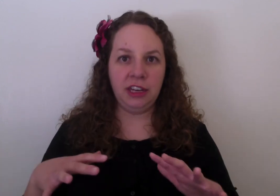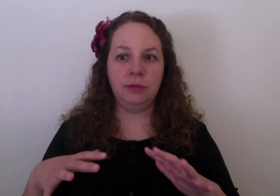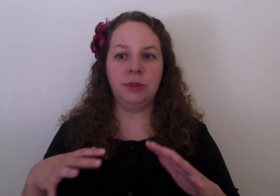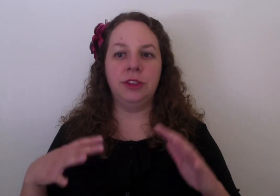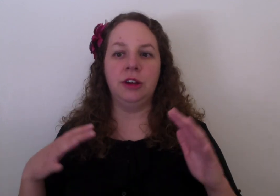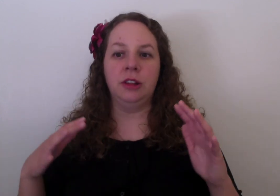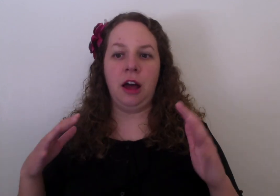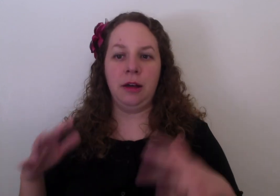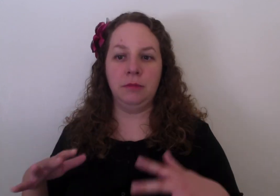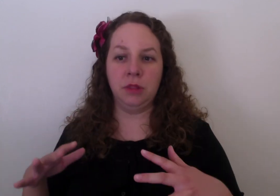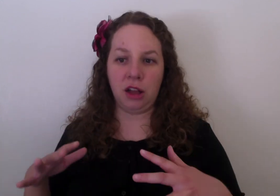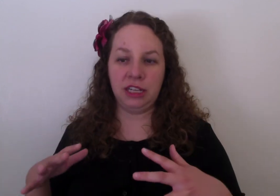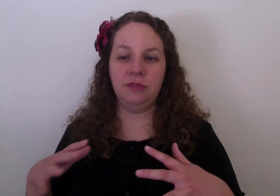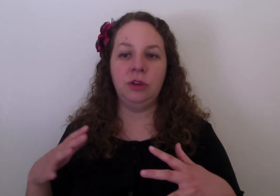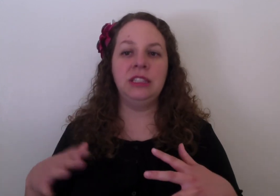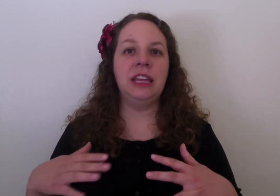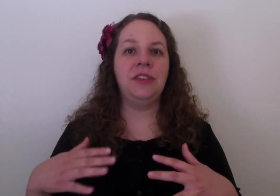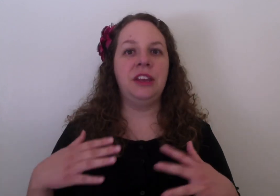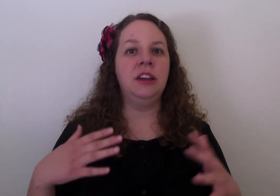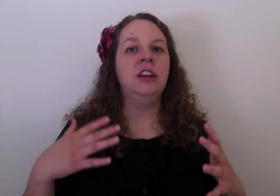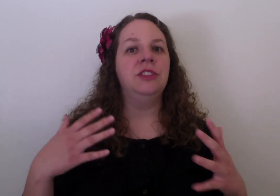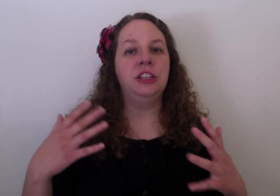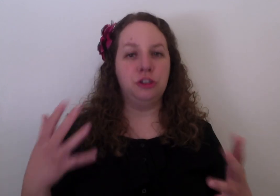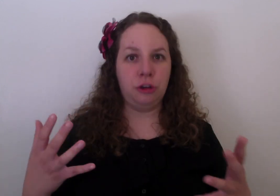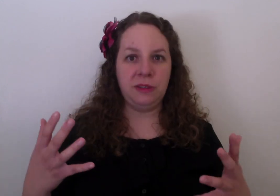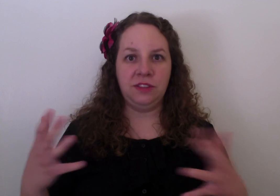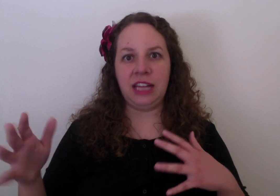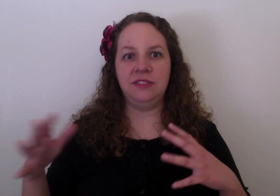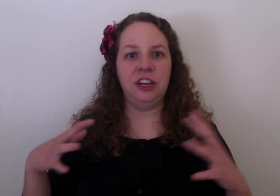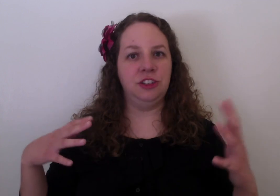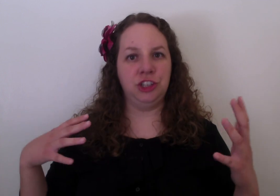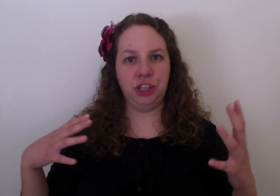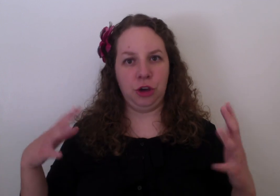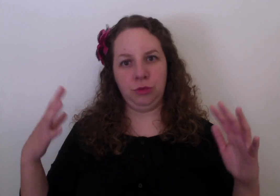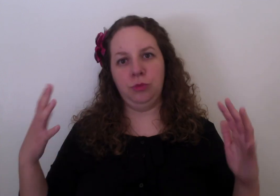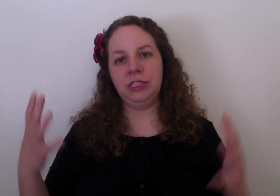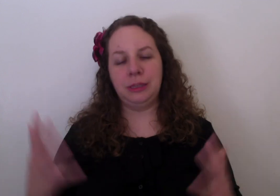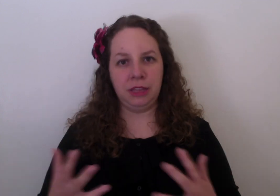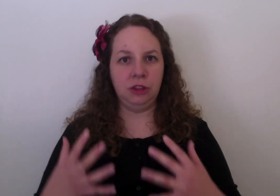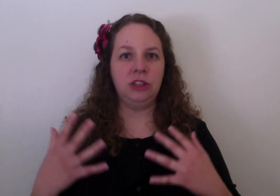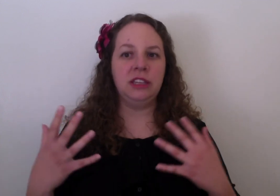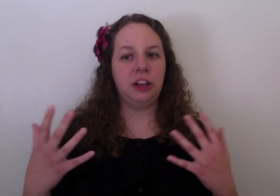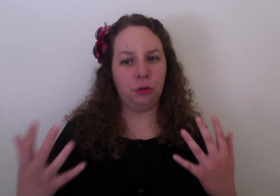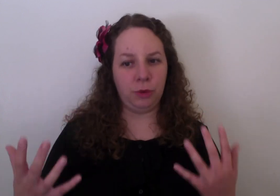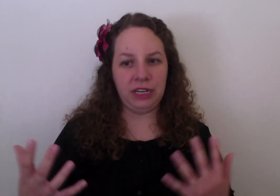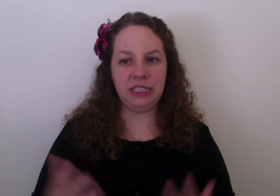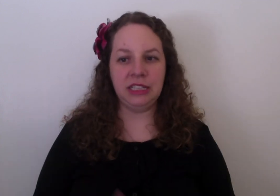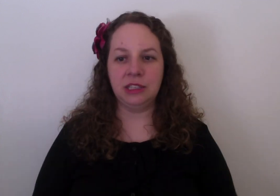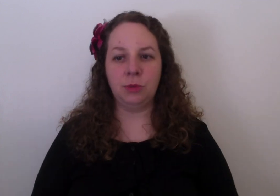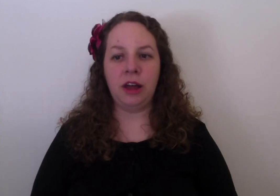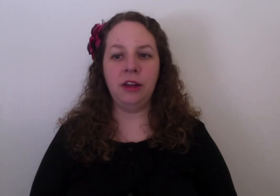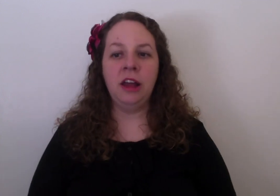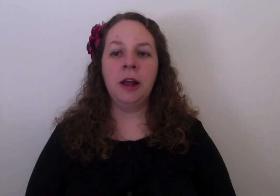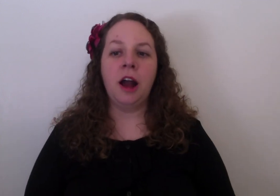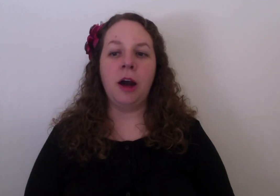with the locative ones, and then the descriptive classifiers to show what something looks like or what it does as well.